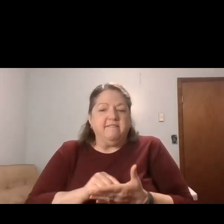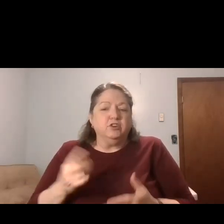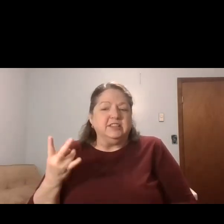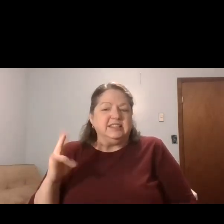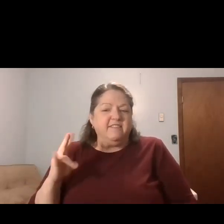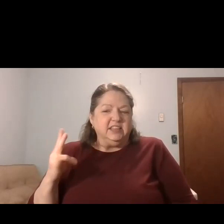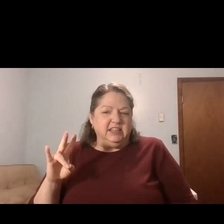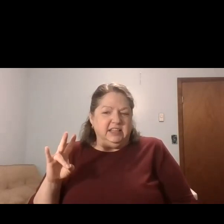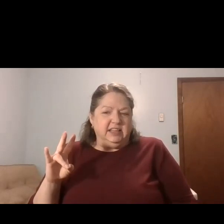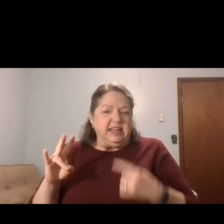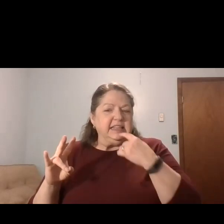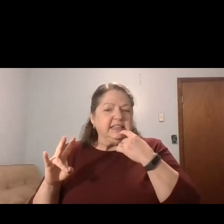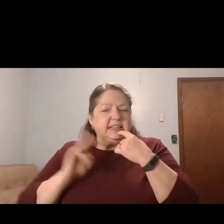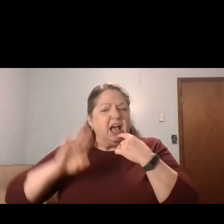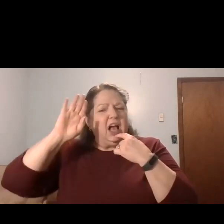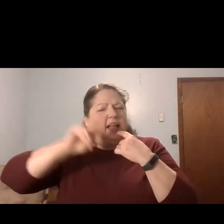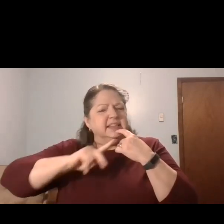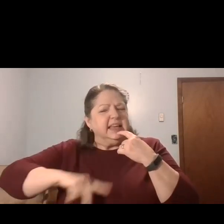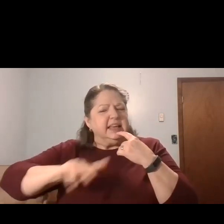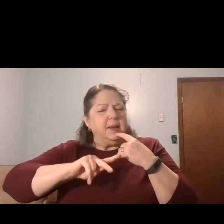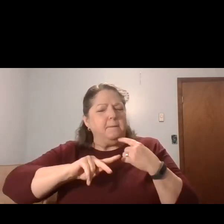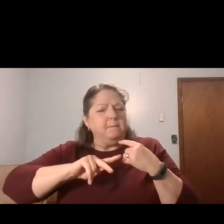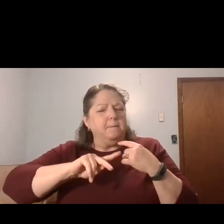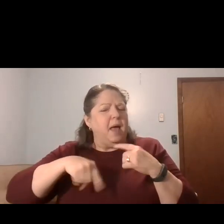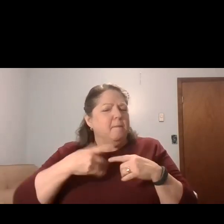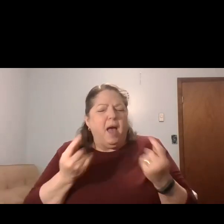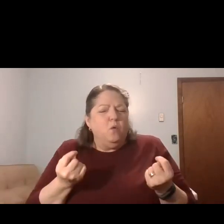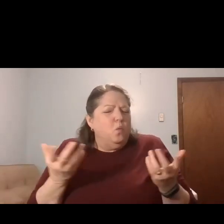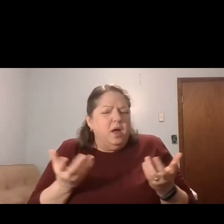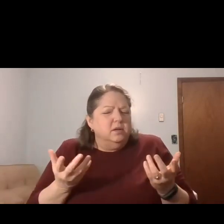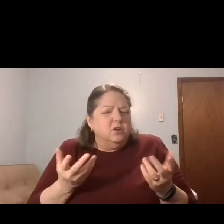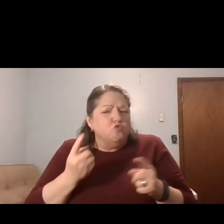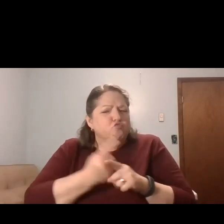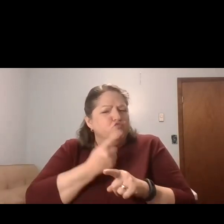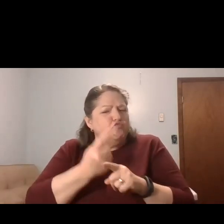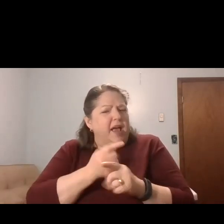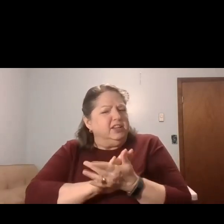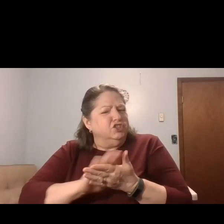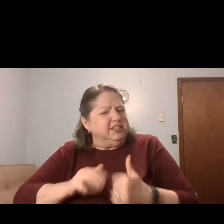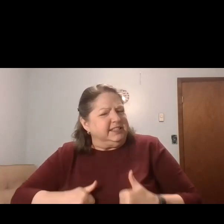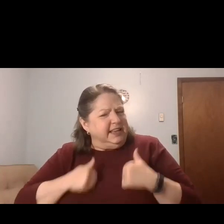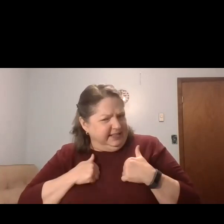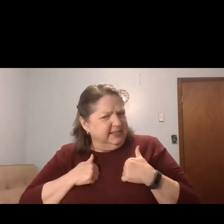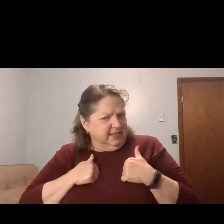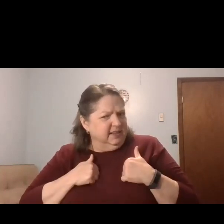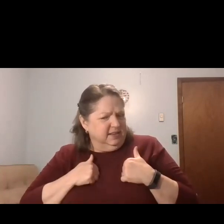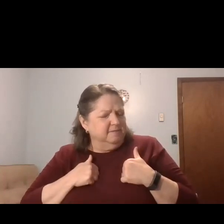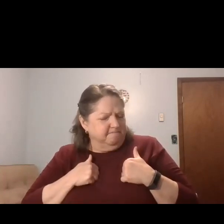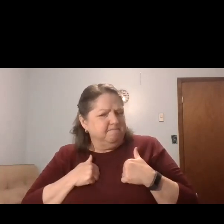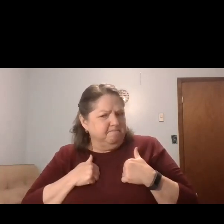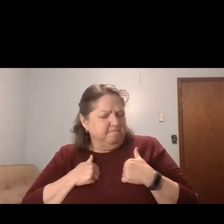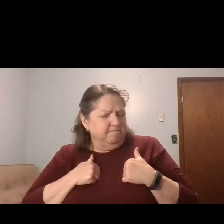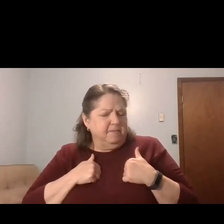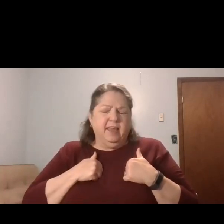God is about righteousness. That it's about submitting to the one who lives within the hearts and lives of